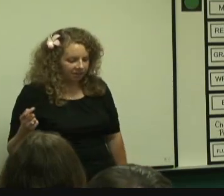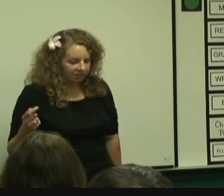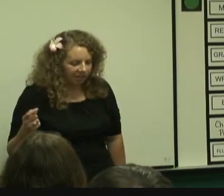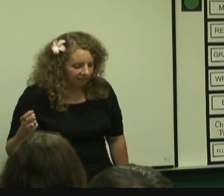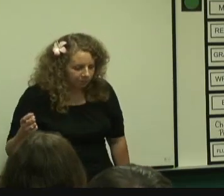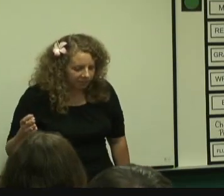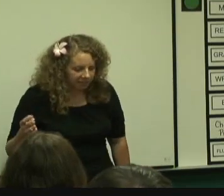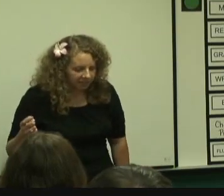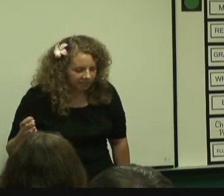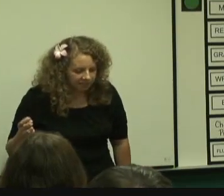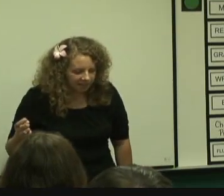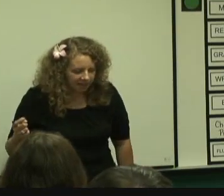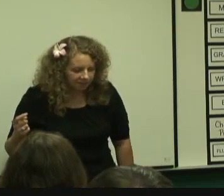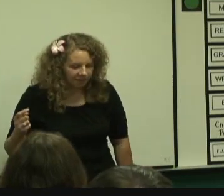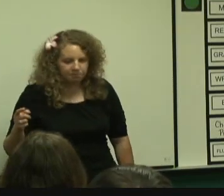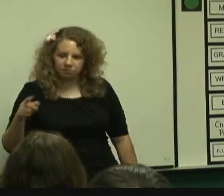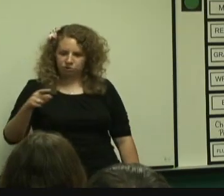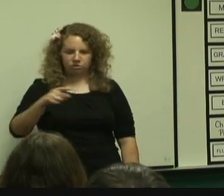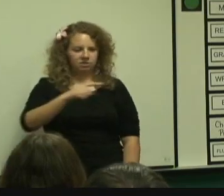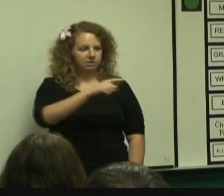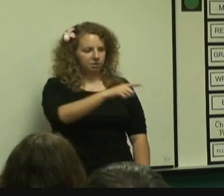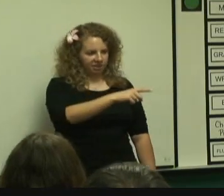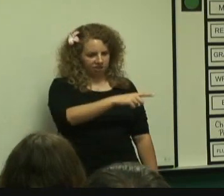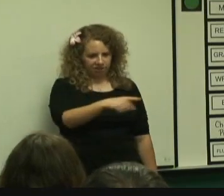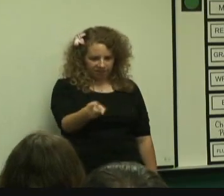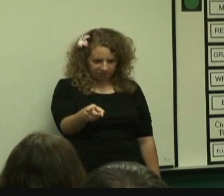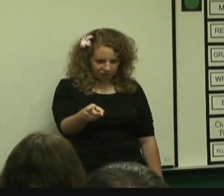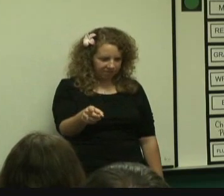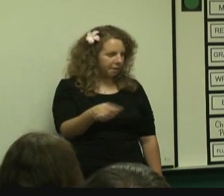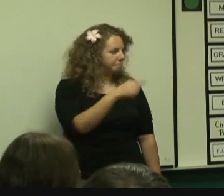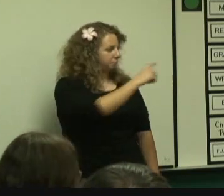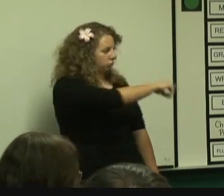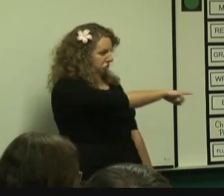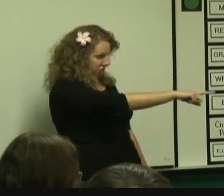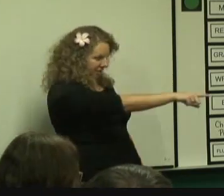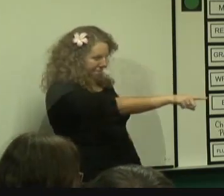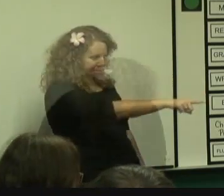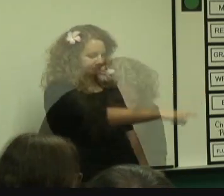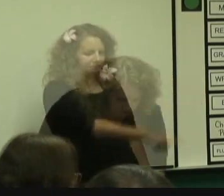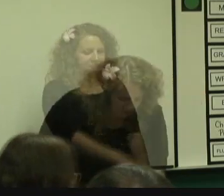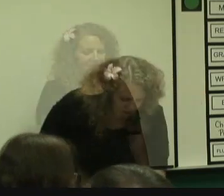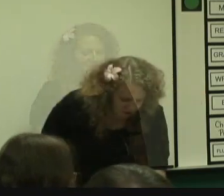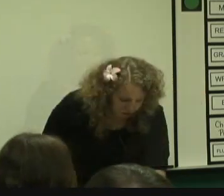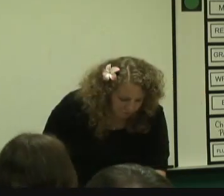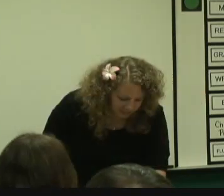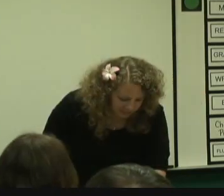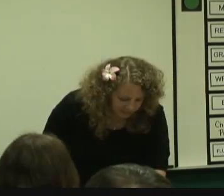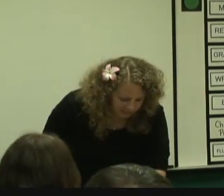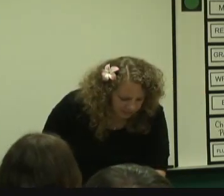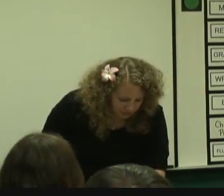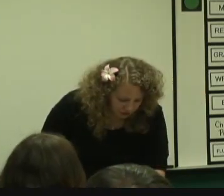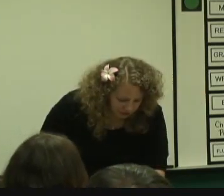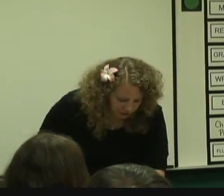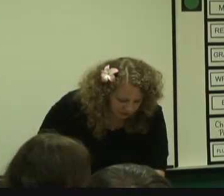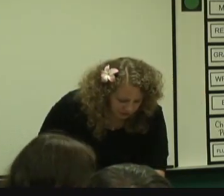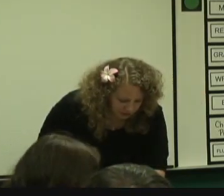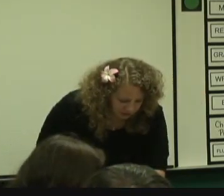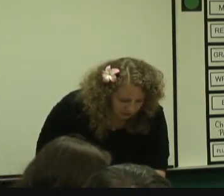then the last one is they or them, so just a small section, like just them. Just page 15 under basic sentence structure, sentences